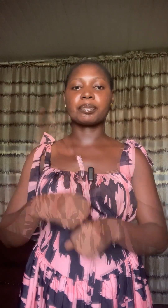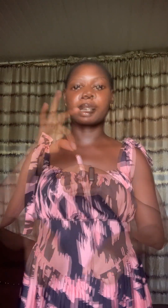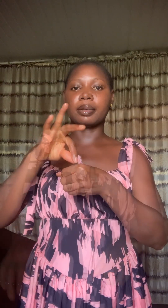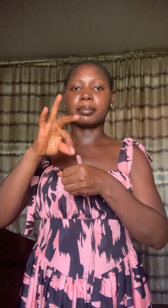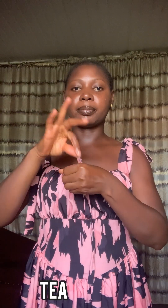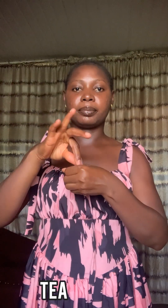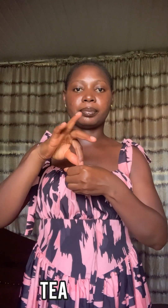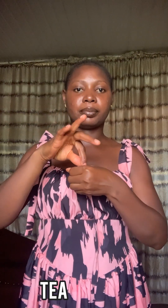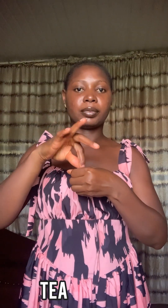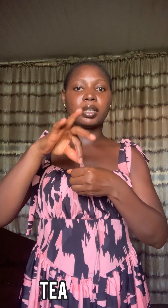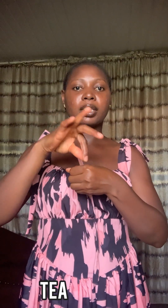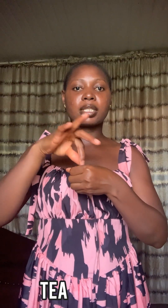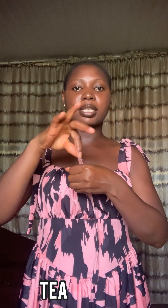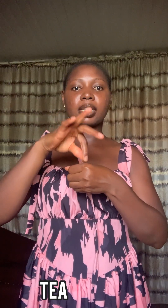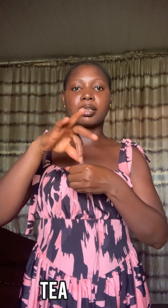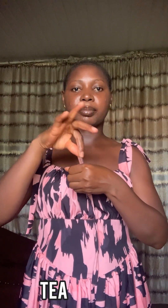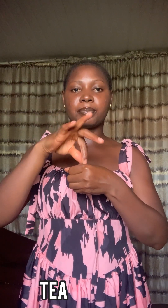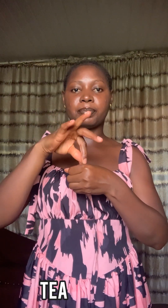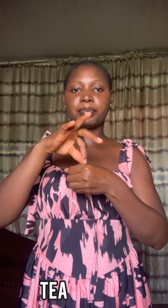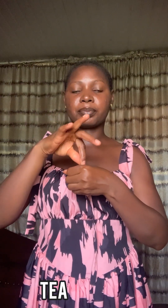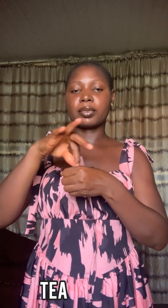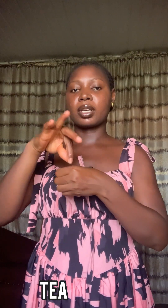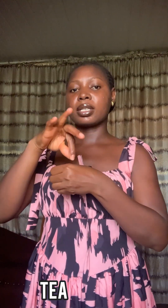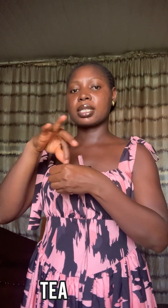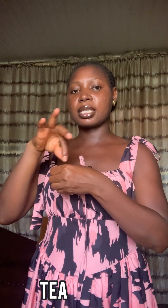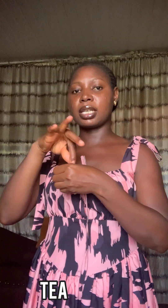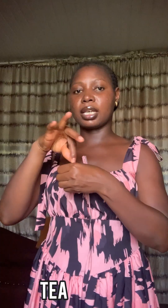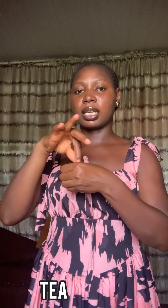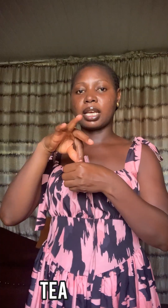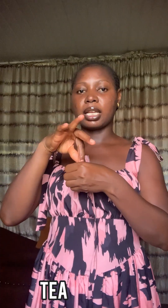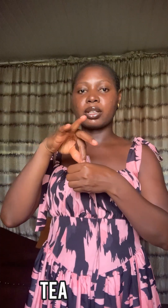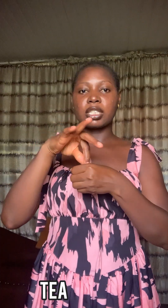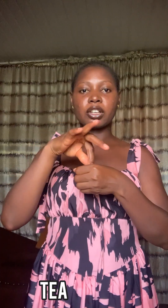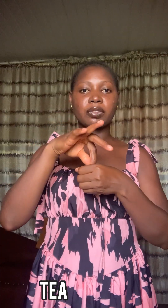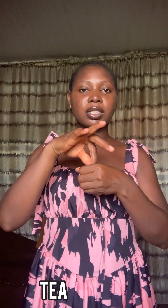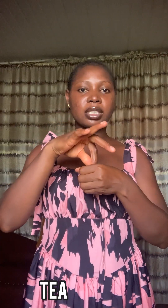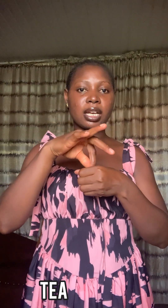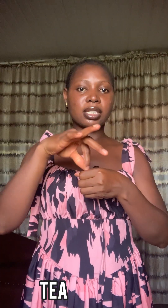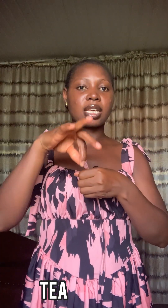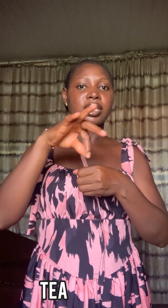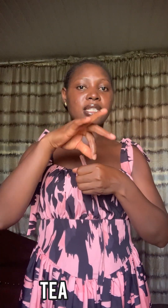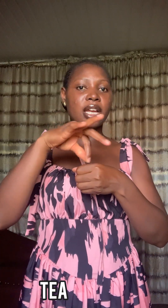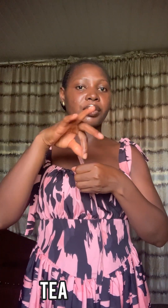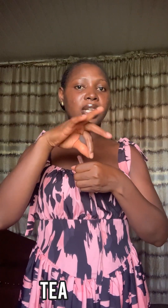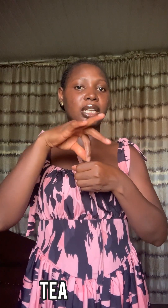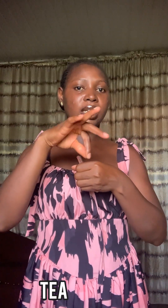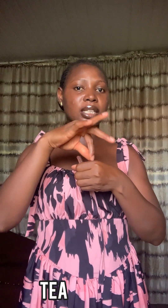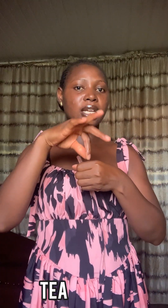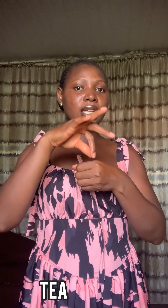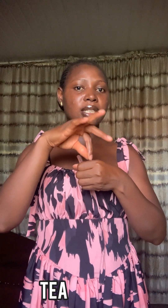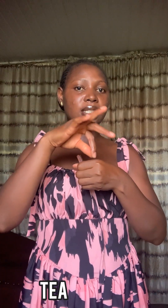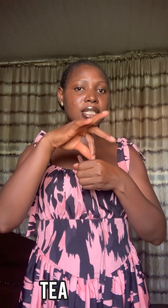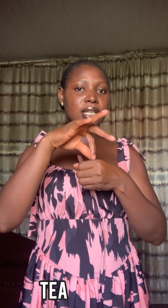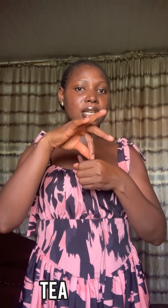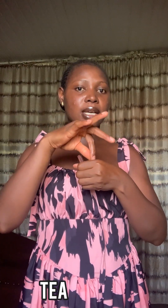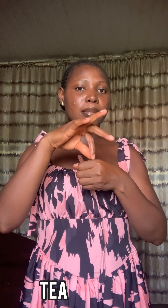Tea, tea, tea. Now think of this as stirring in the tea